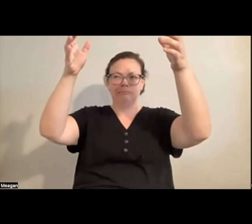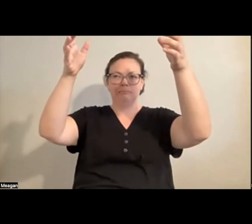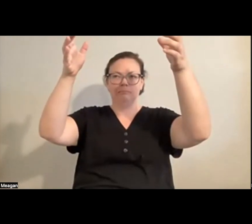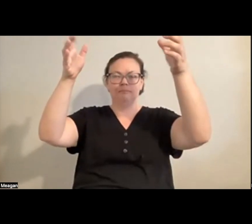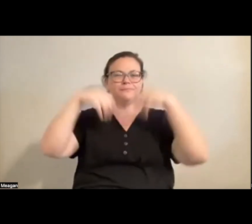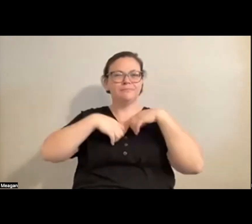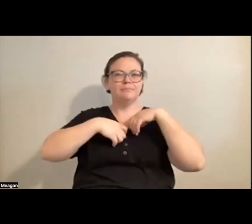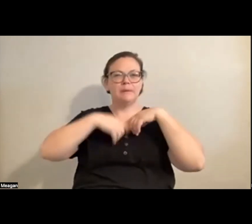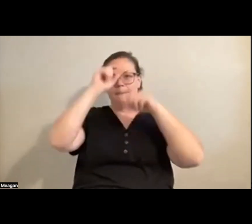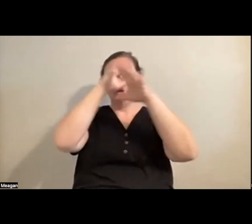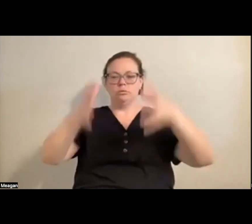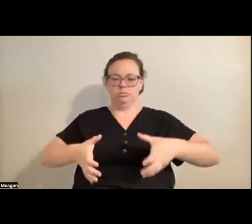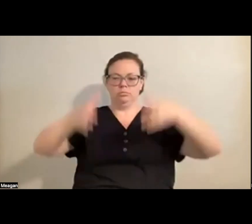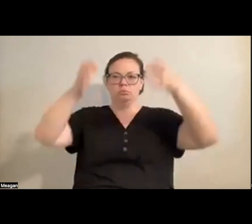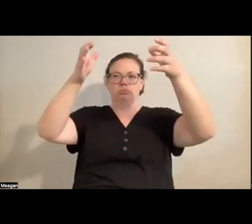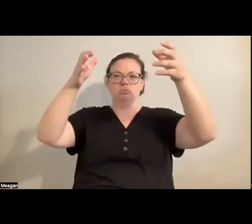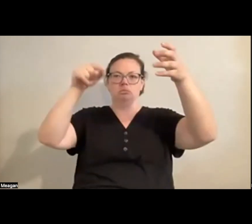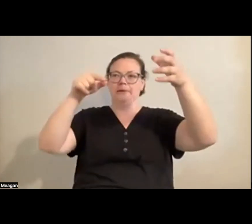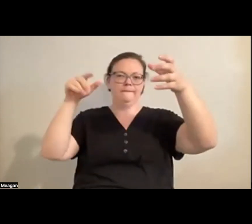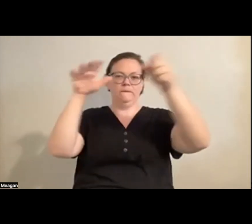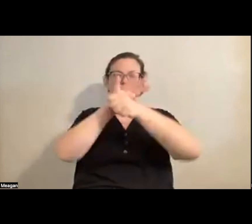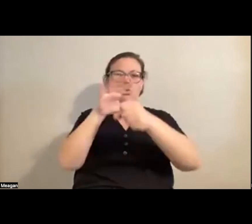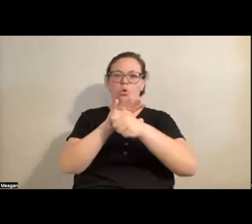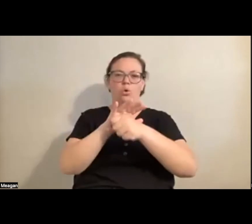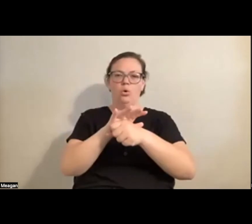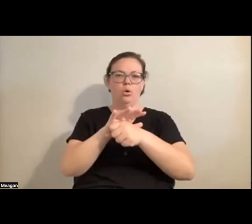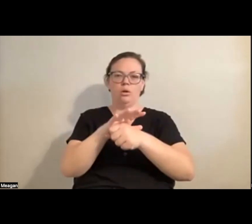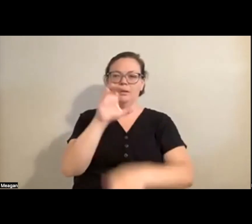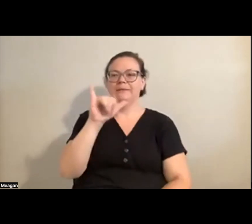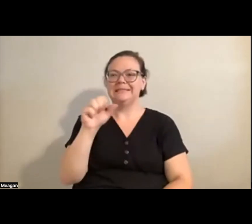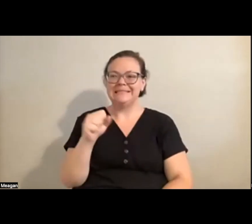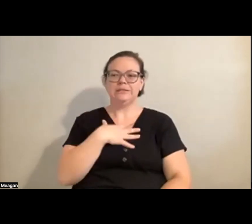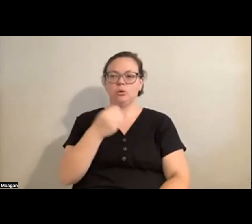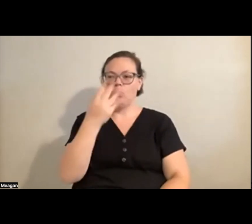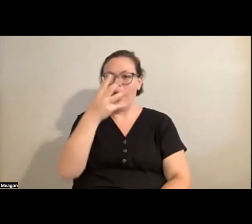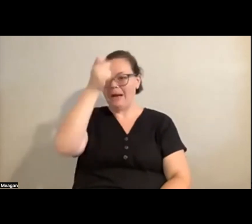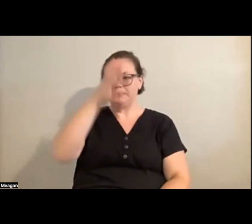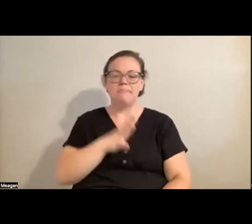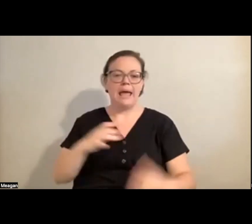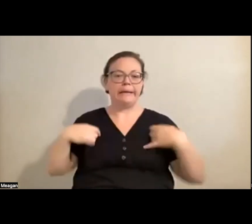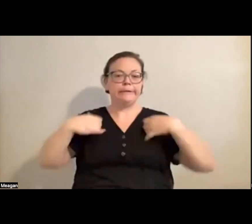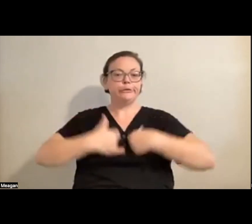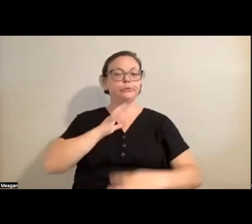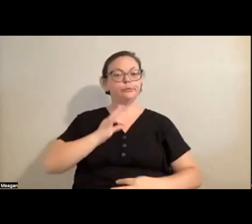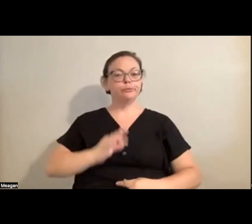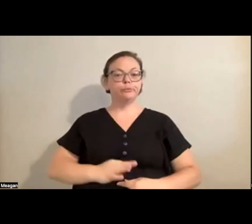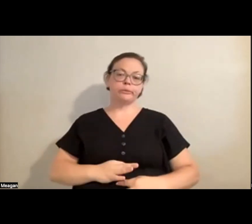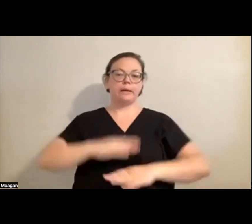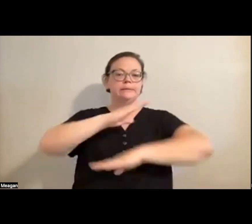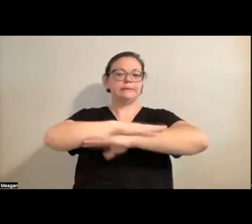picture a tower just full of cis white dudes in suits, and they sit around in tables at various